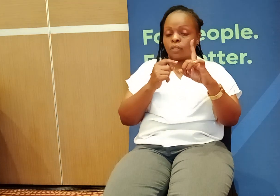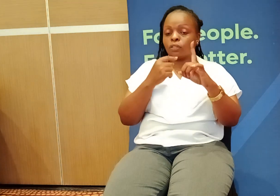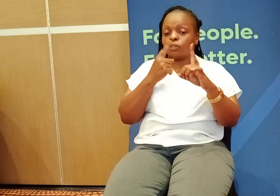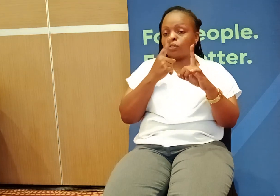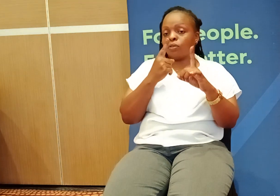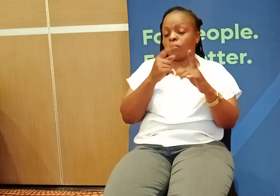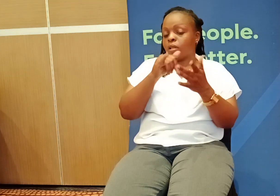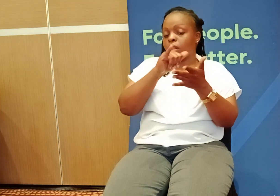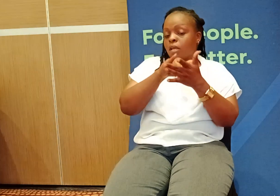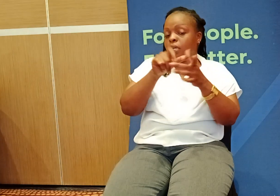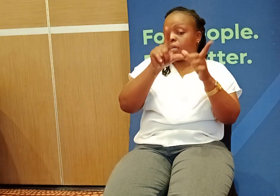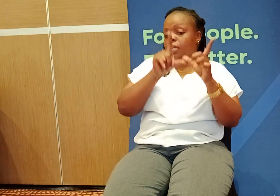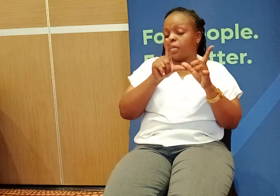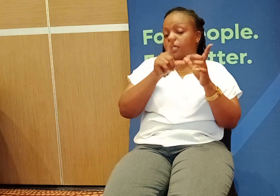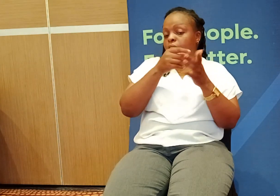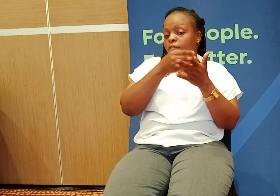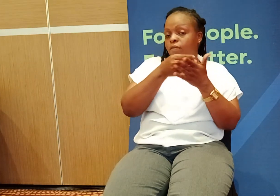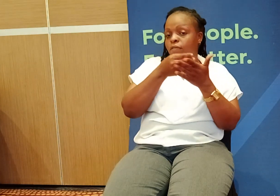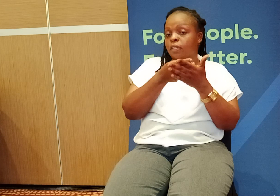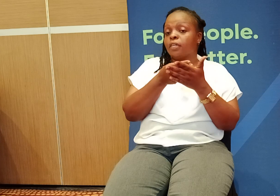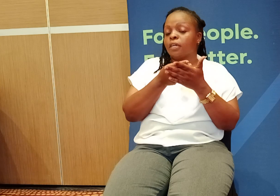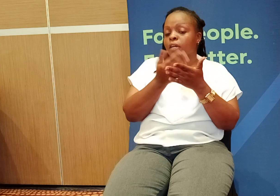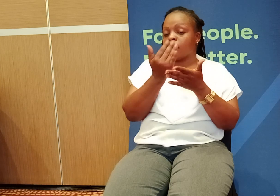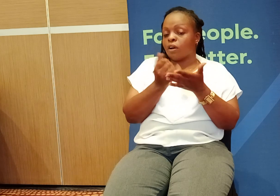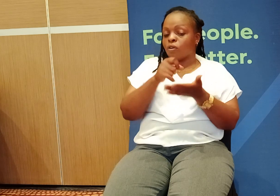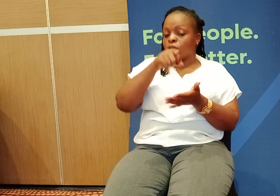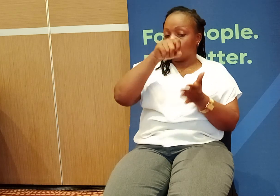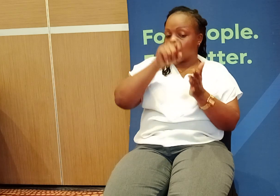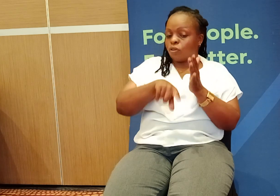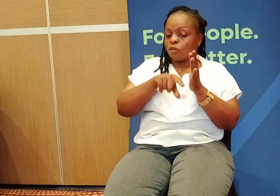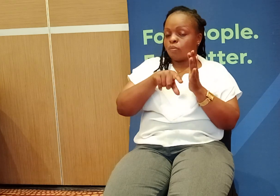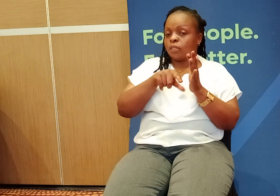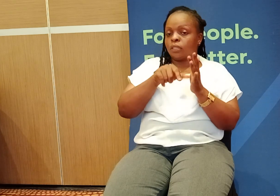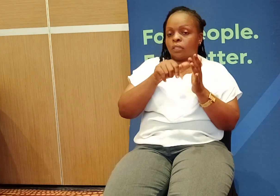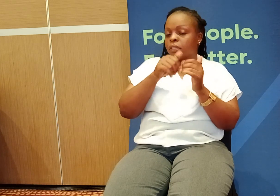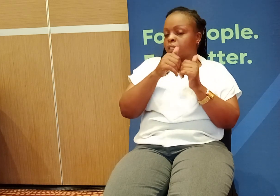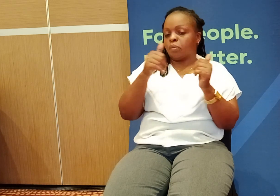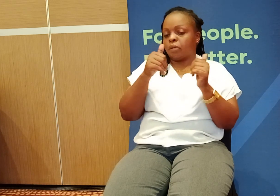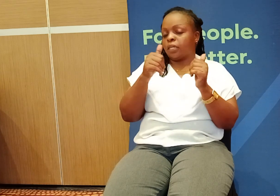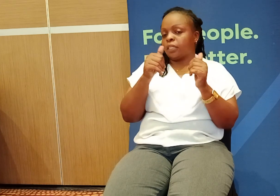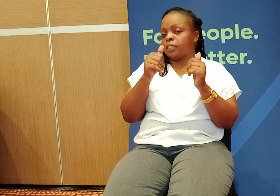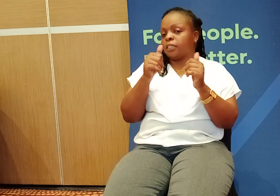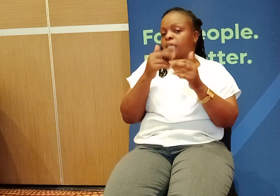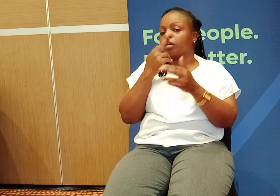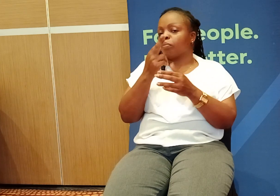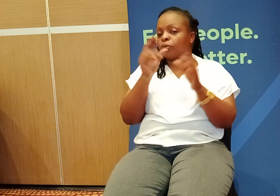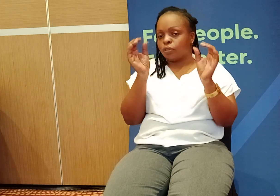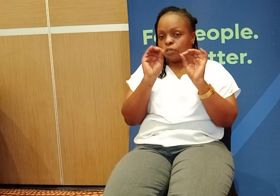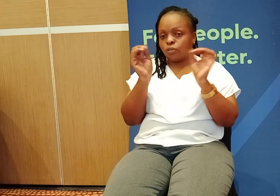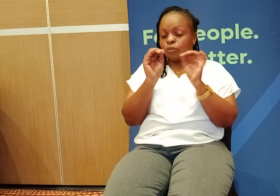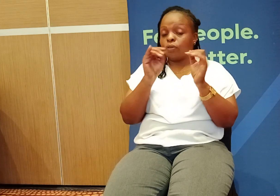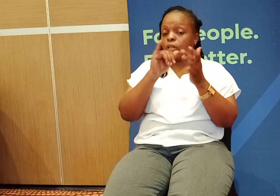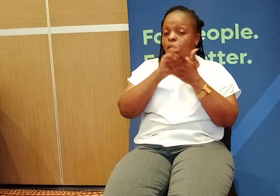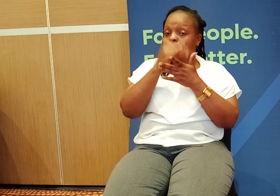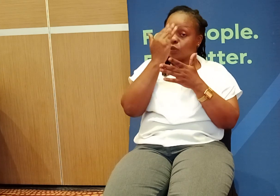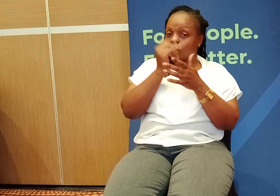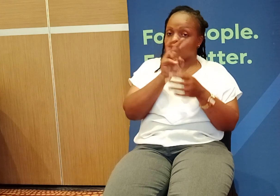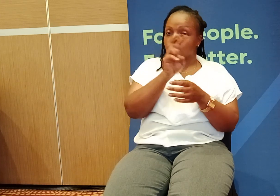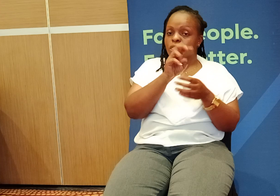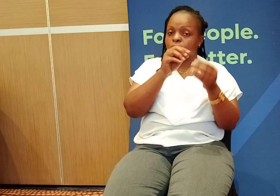That lending fee element has now been dropped. We're not going to be reporting it separately going forward. Hence the reason why you see that figure coming down.